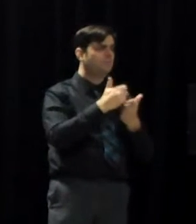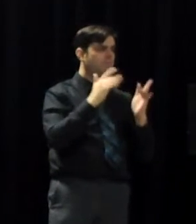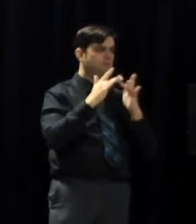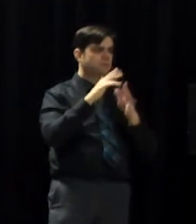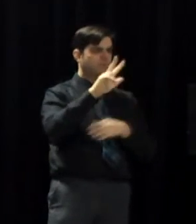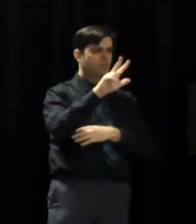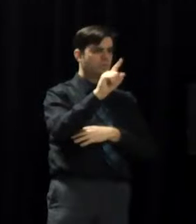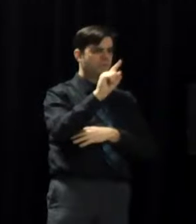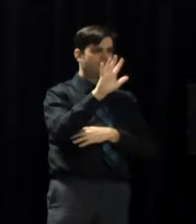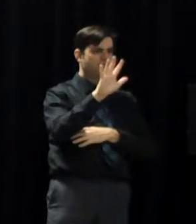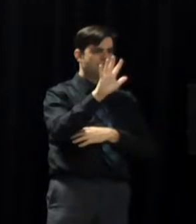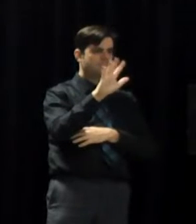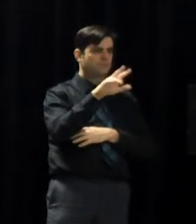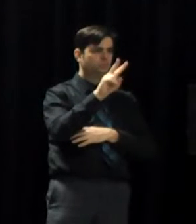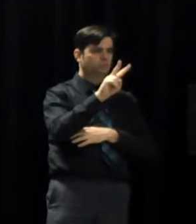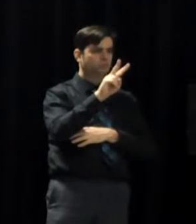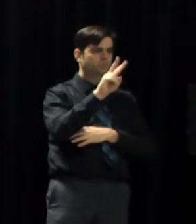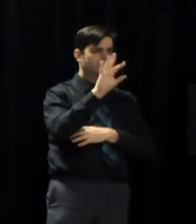315-218-1987.